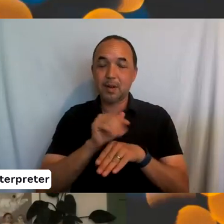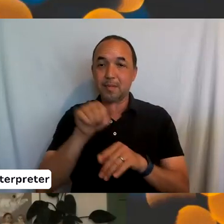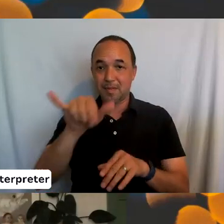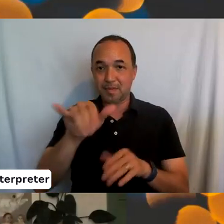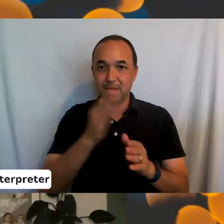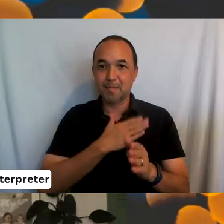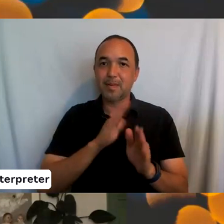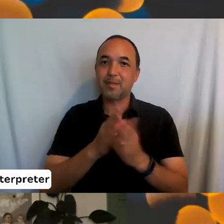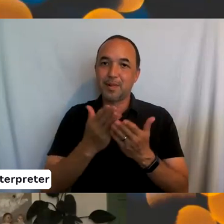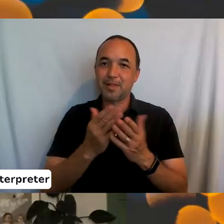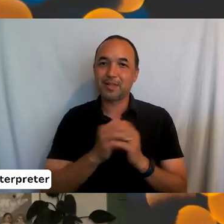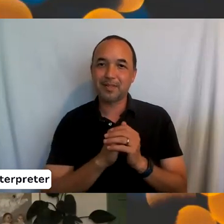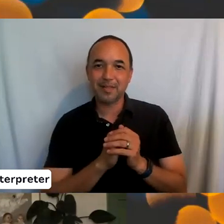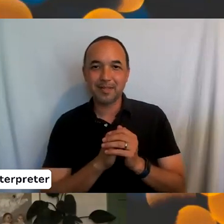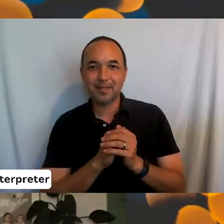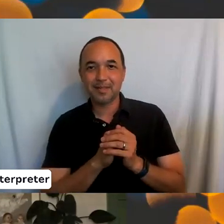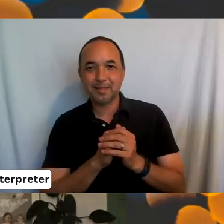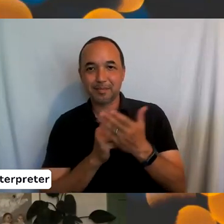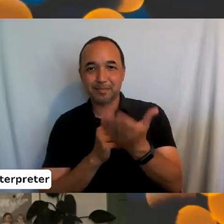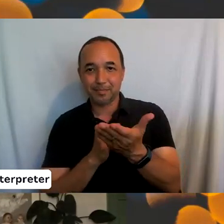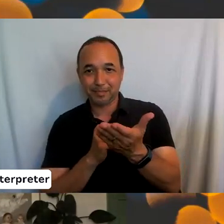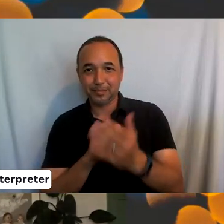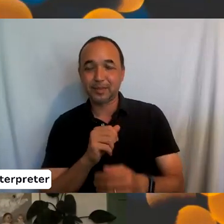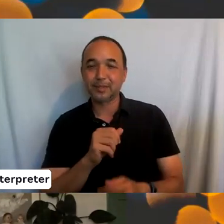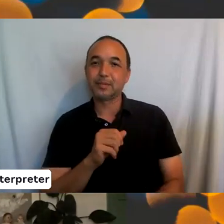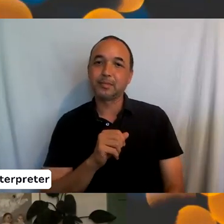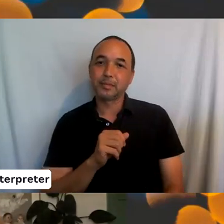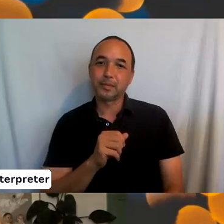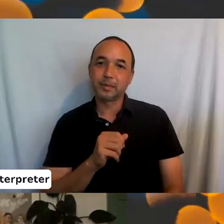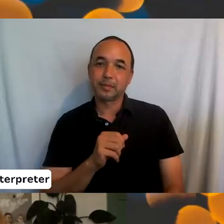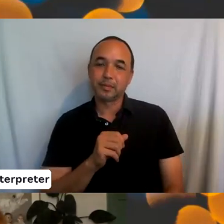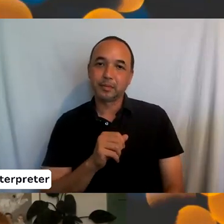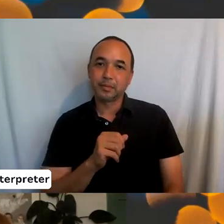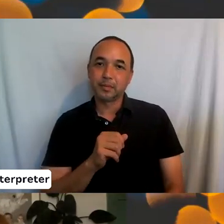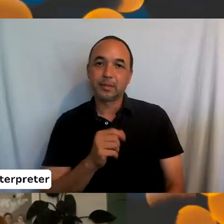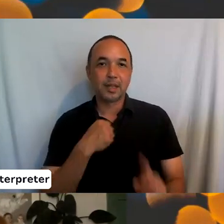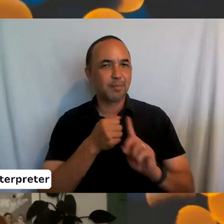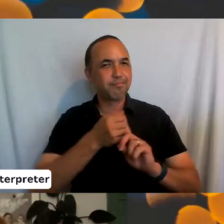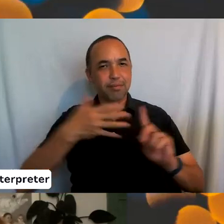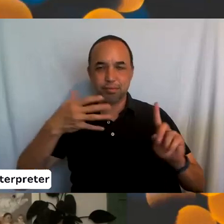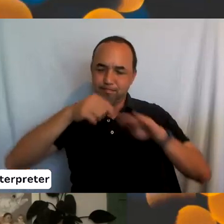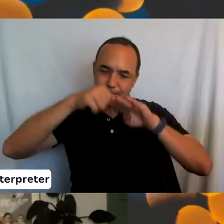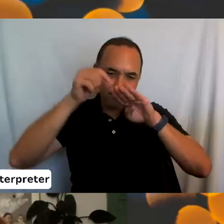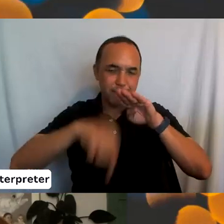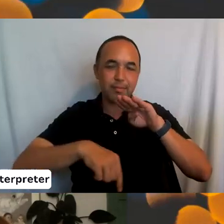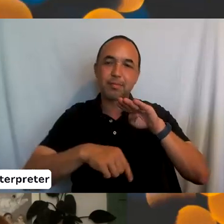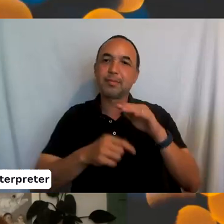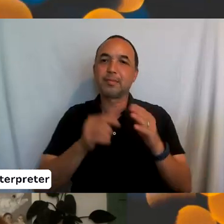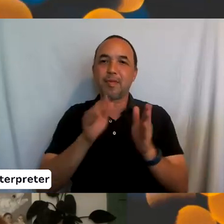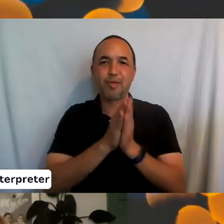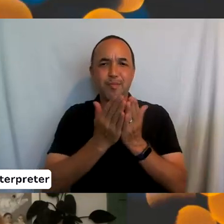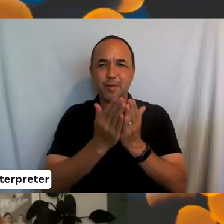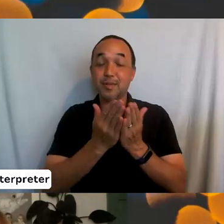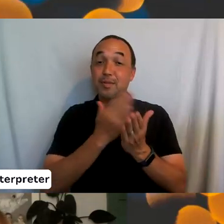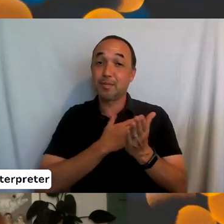It's Life with the Afterlife, 13 Truths I Learned About Ghosts. I elaborate so much more on so many of the things that we hit upon tonight. So definitely check